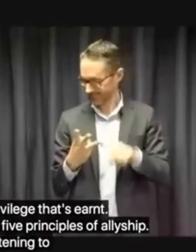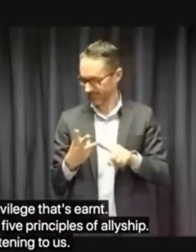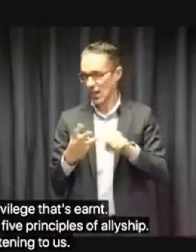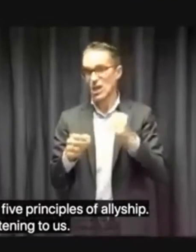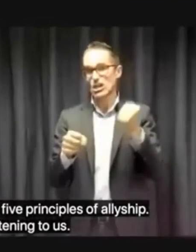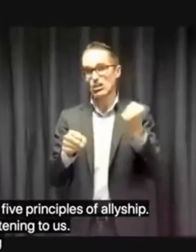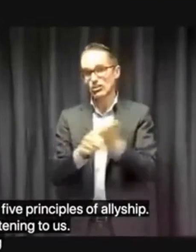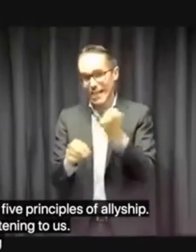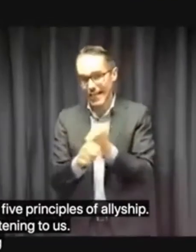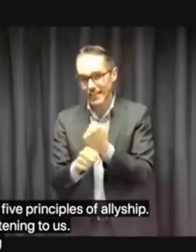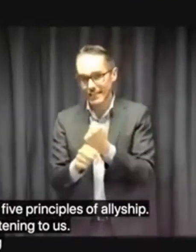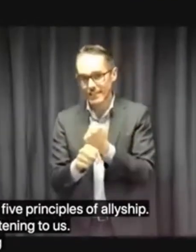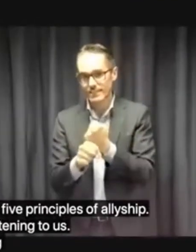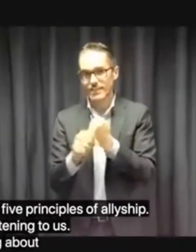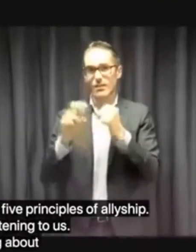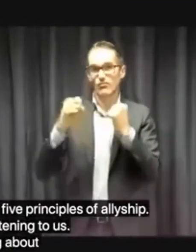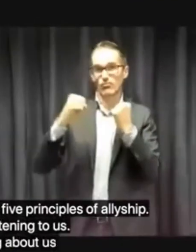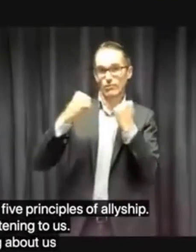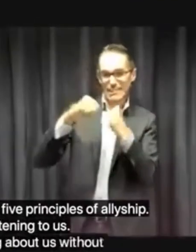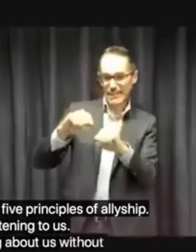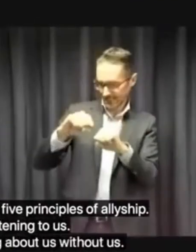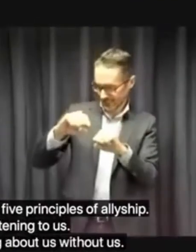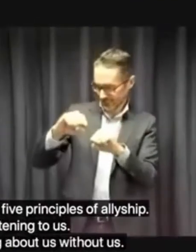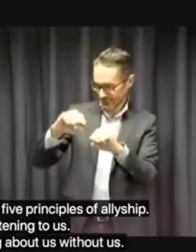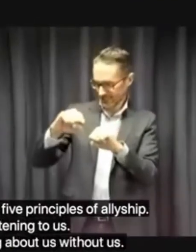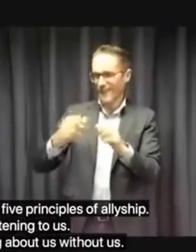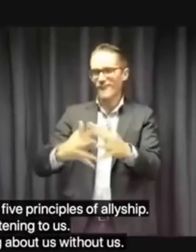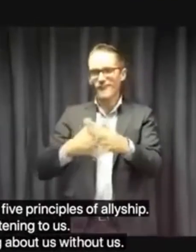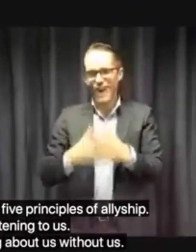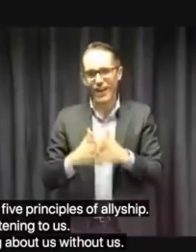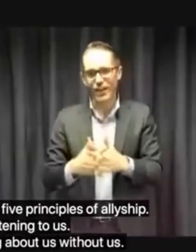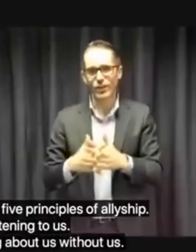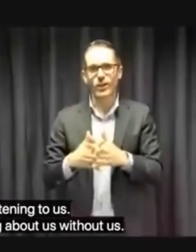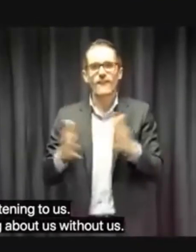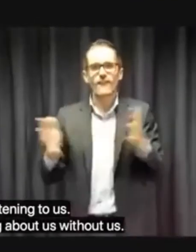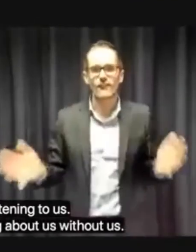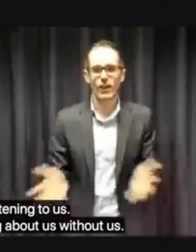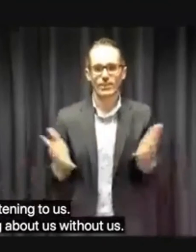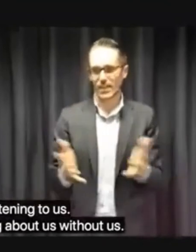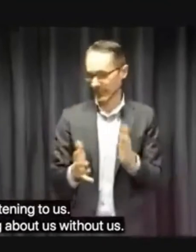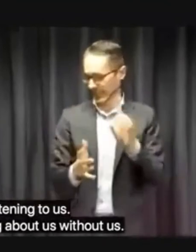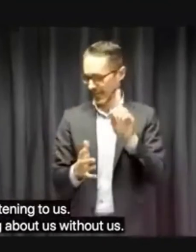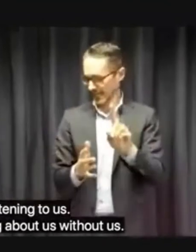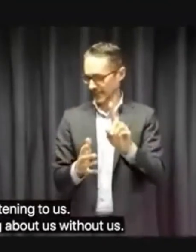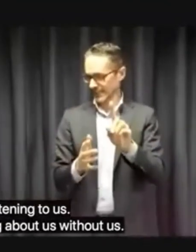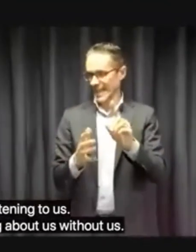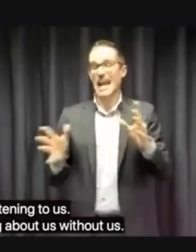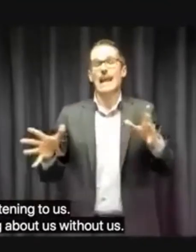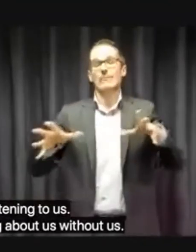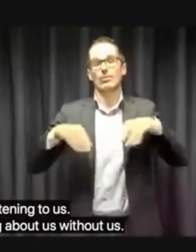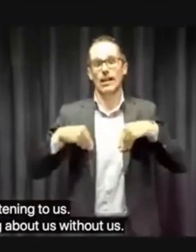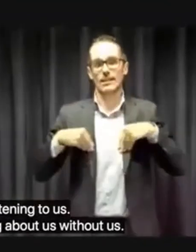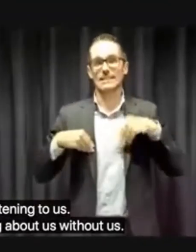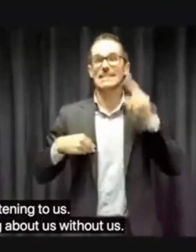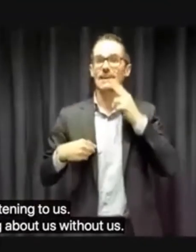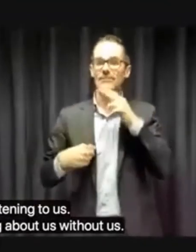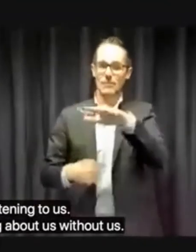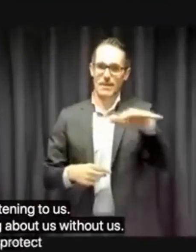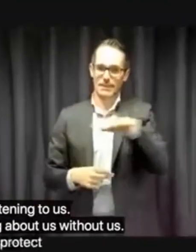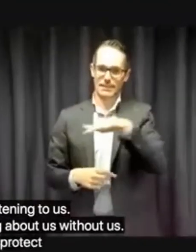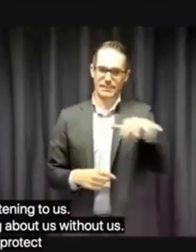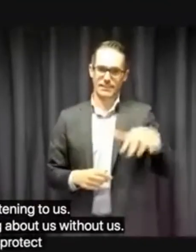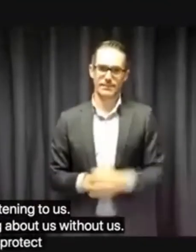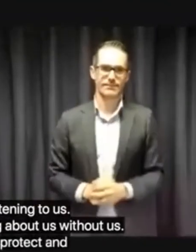Two, three, create, protect, and value, and foster, and